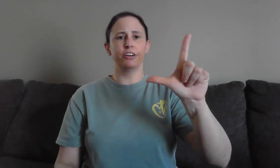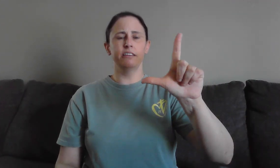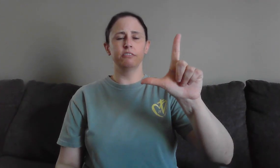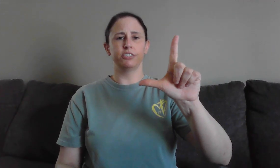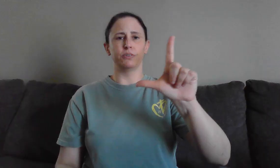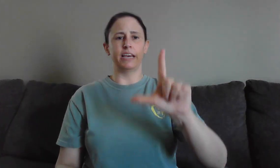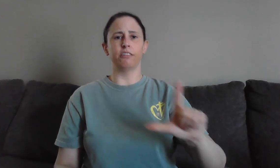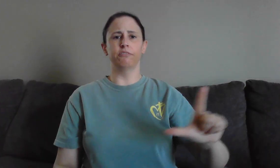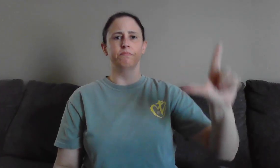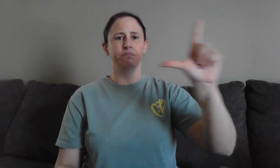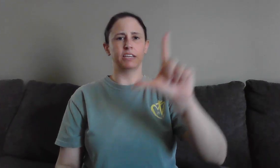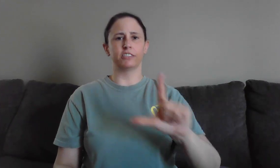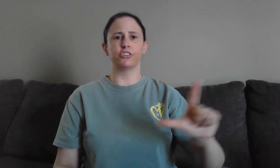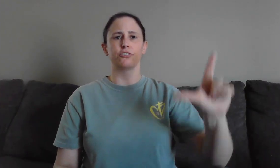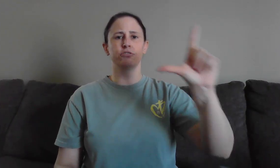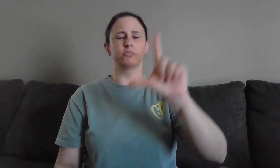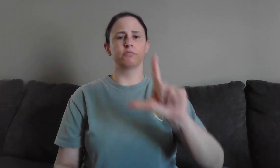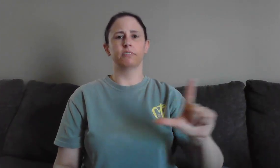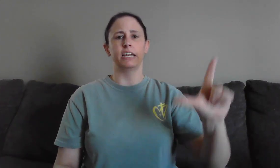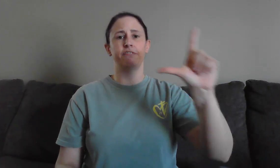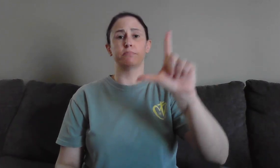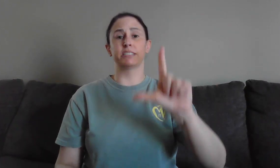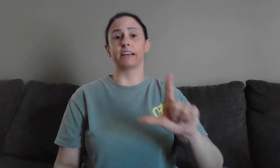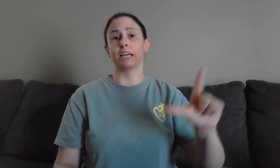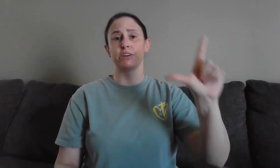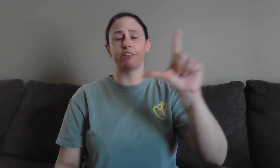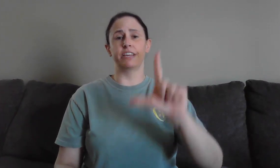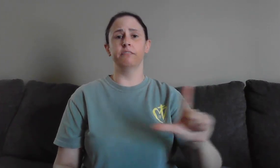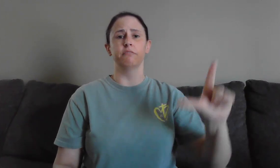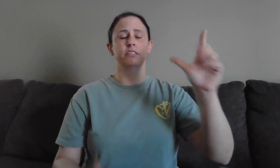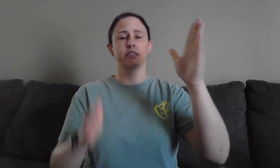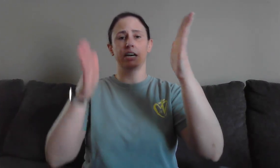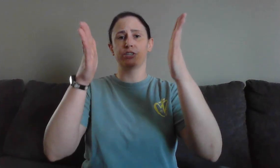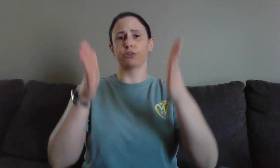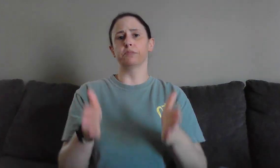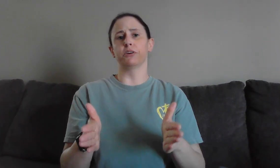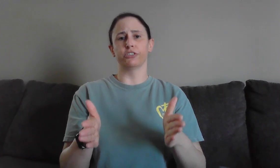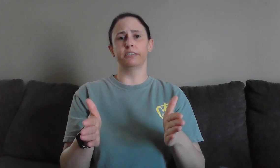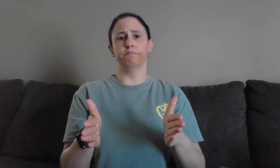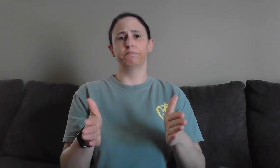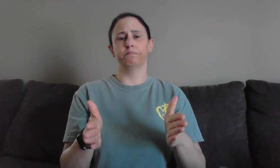Library, do an L and it circles. And if I'm saying librarian, I would show it's a person.